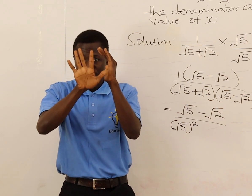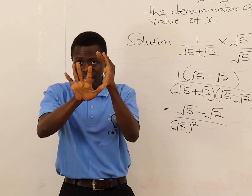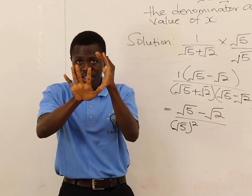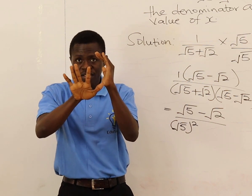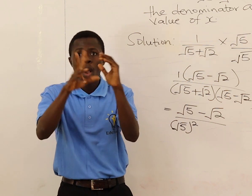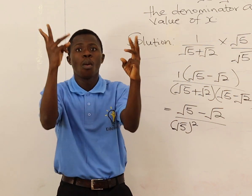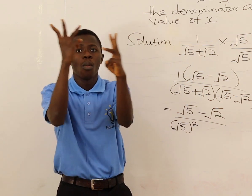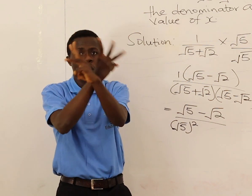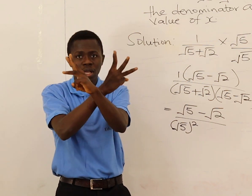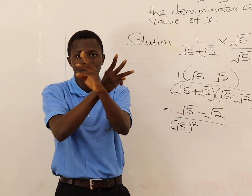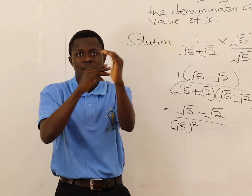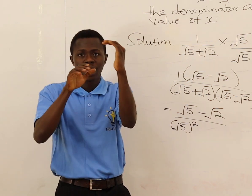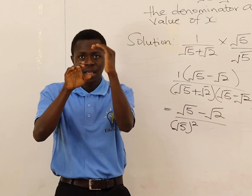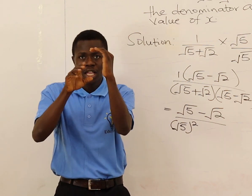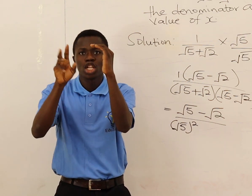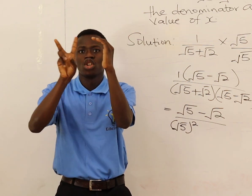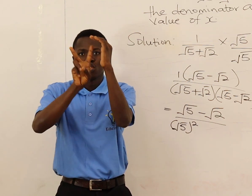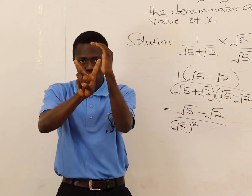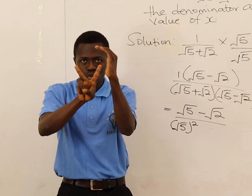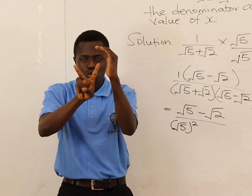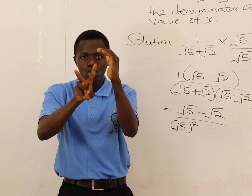have negative square root of 10.